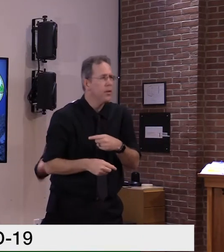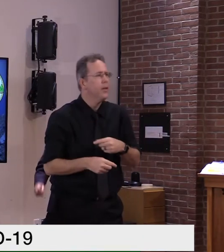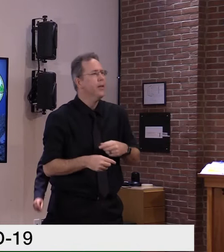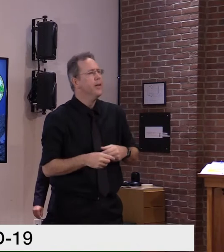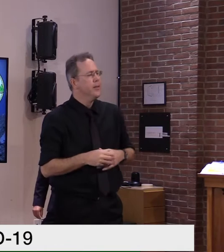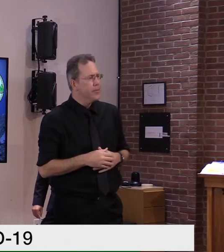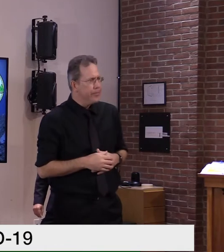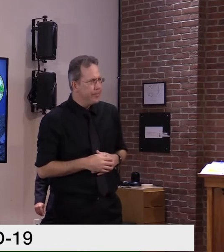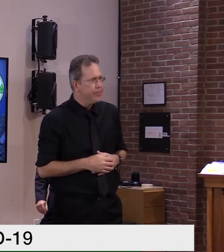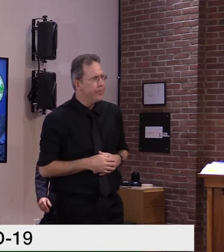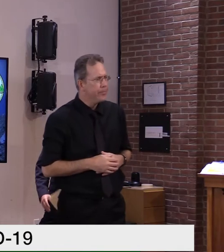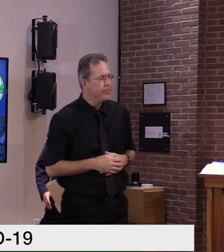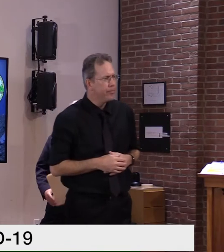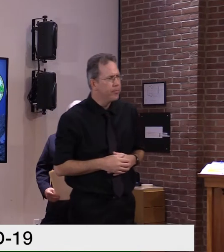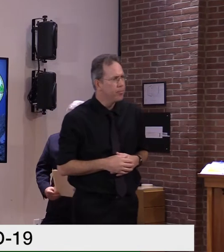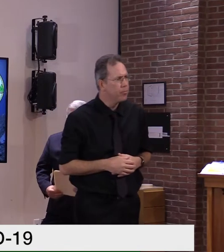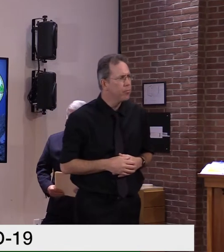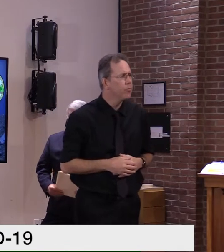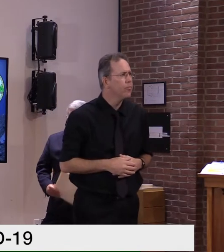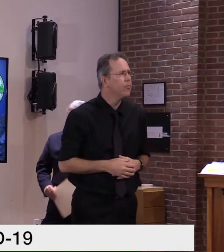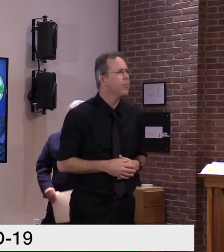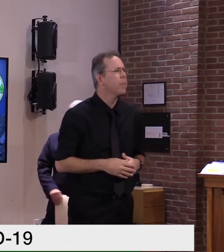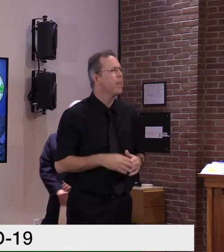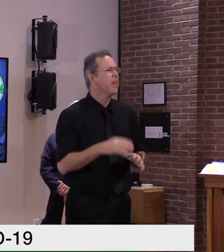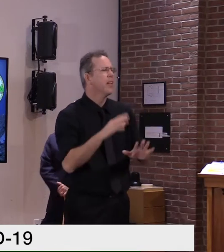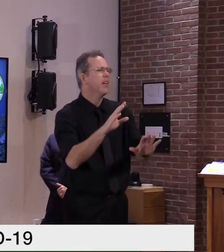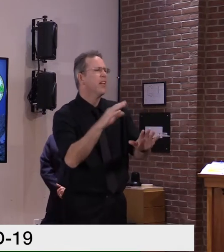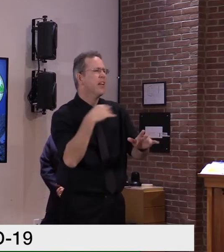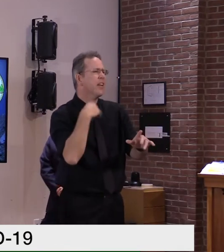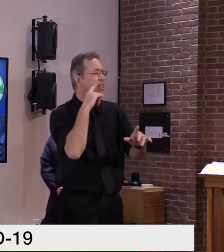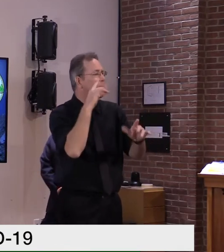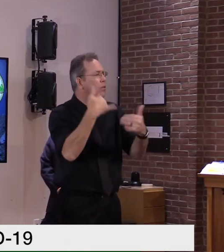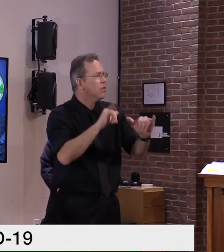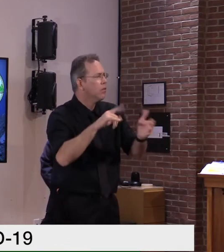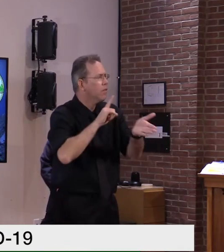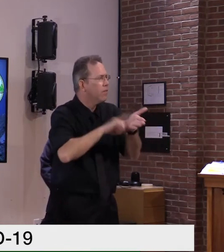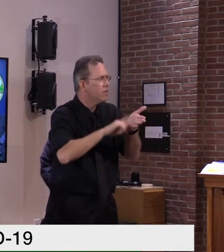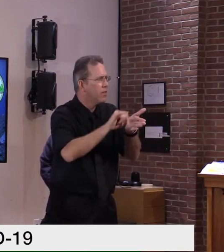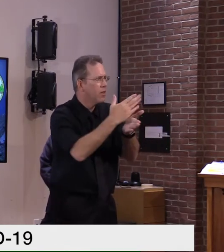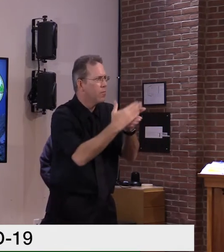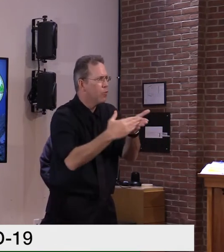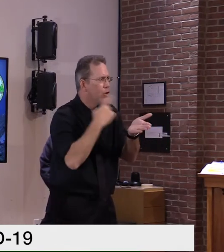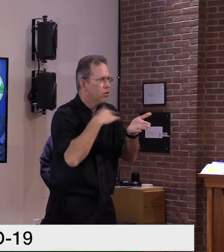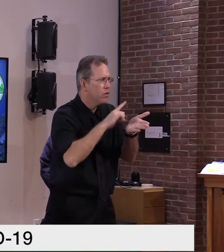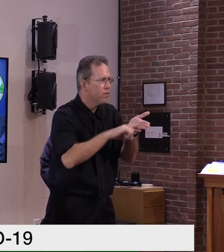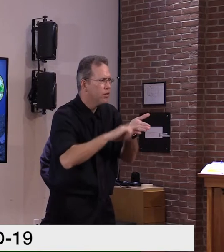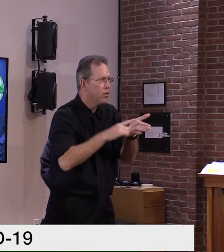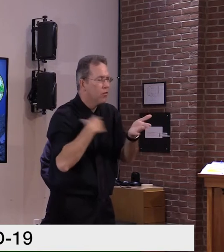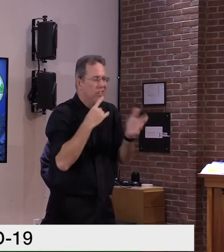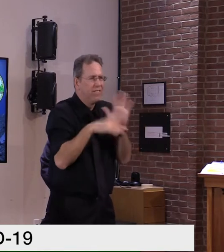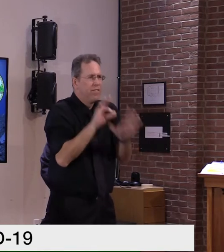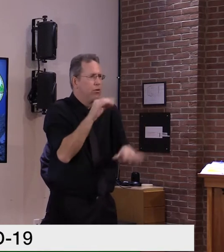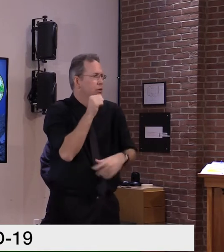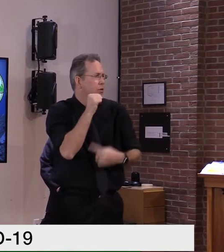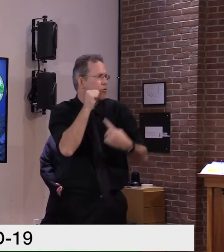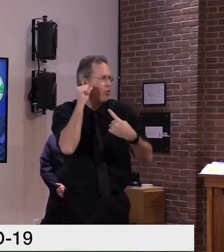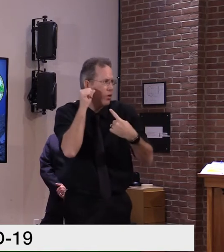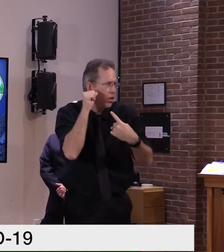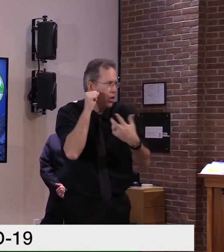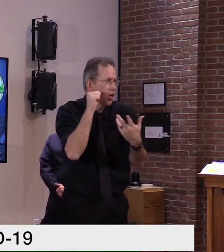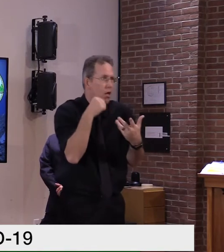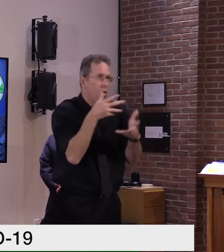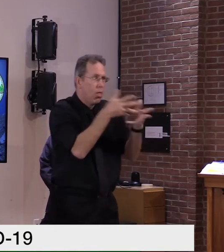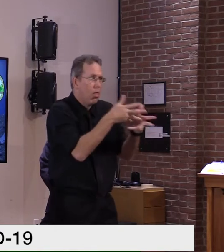I don't believe we knew about it until yesterday, because the package was sitting in a warehouse in Somerville, Mass.,